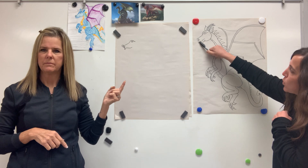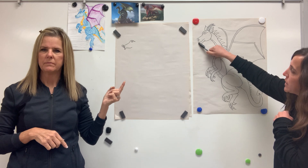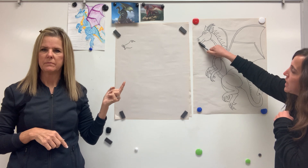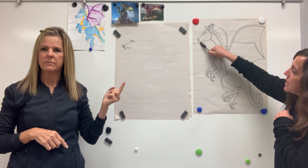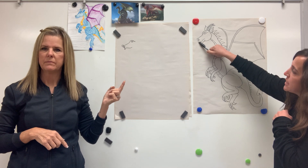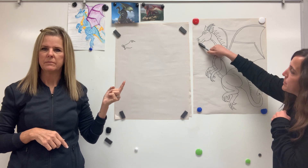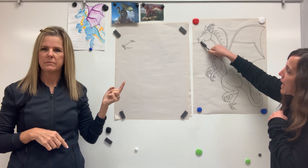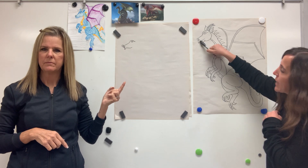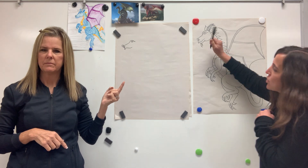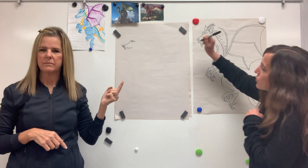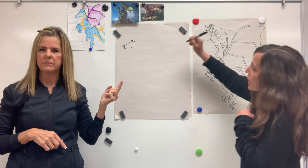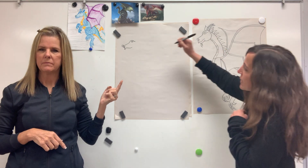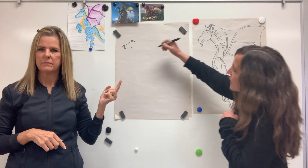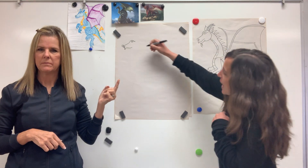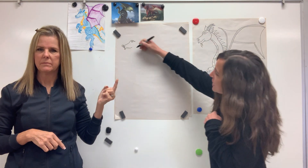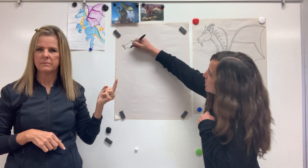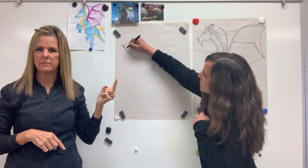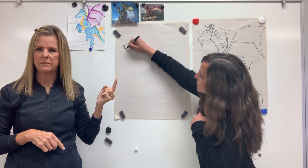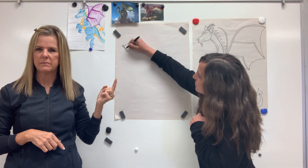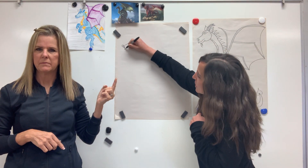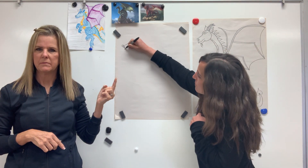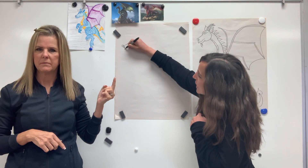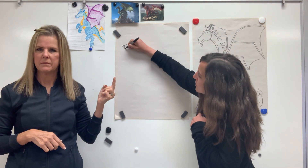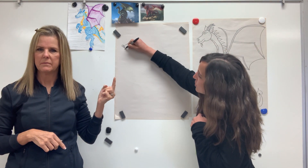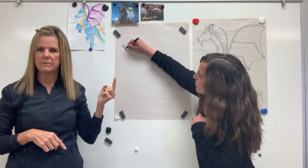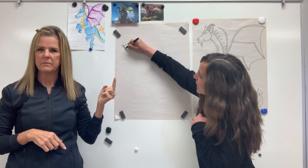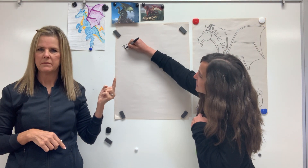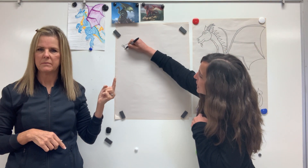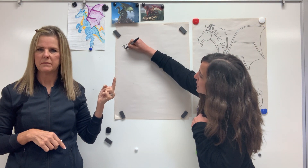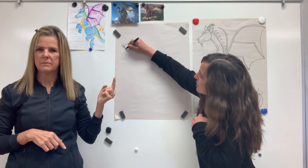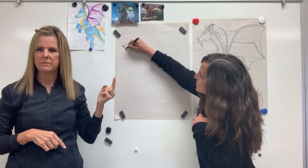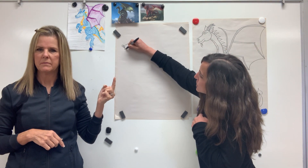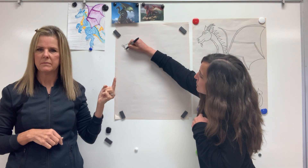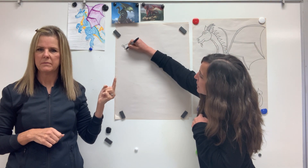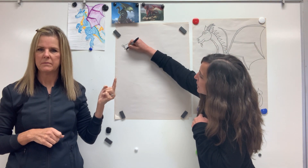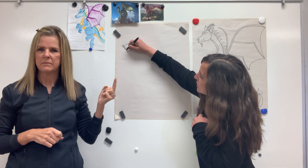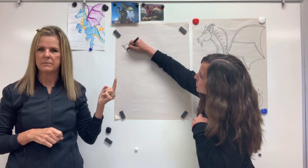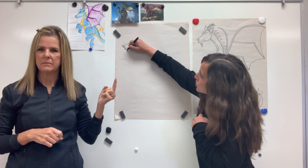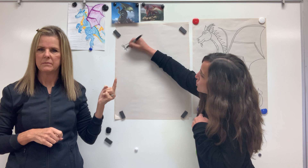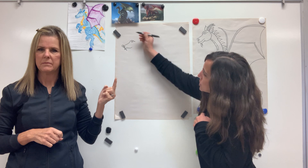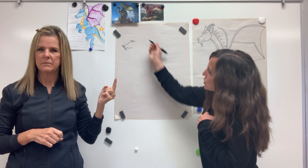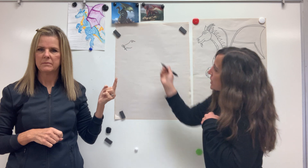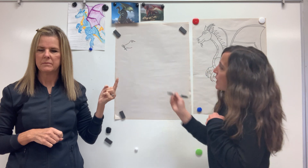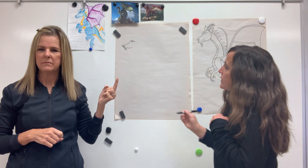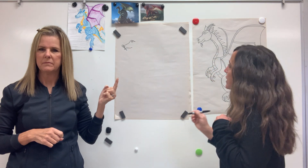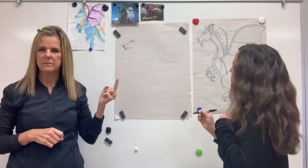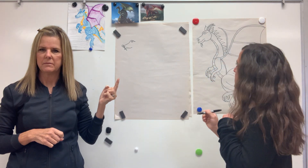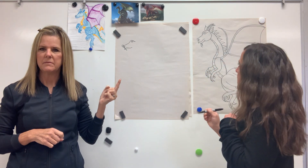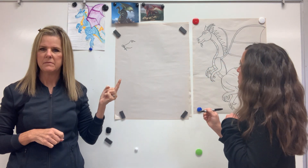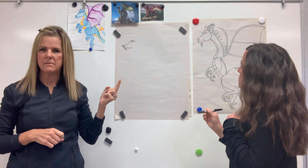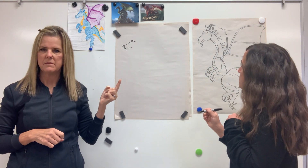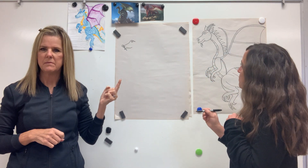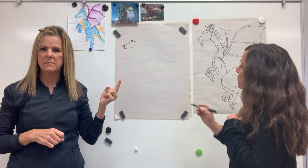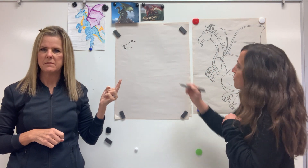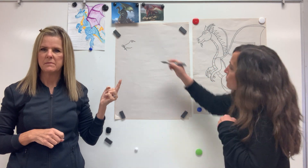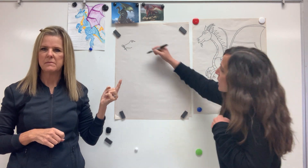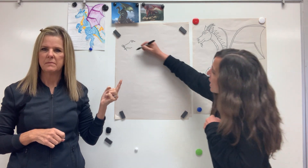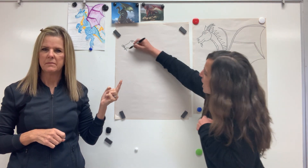want that point to be hanging over like that. So I'm gonna come back a little ways and I'm just gonna make a little short straight line that comes